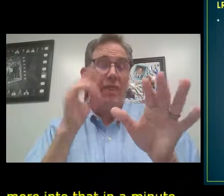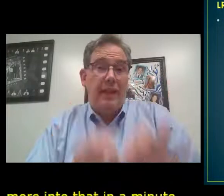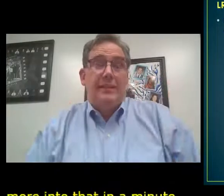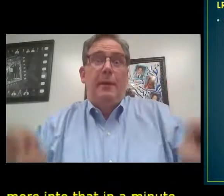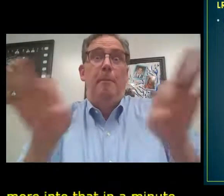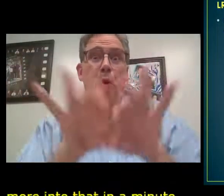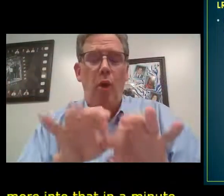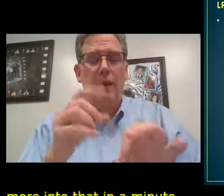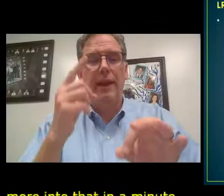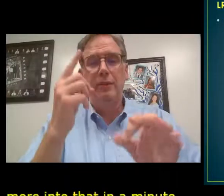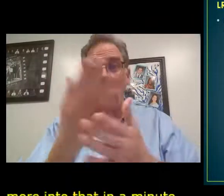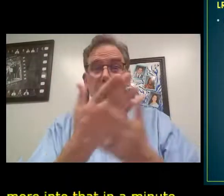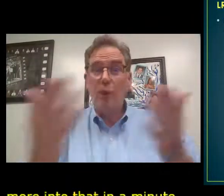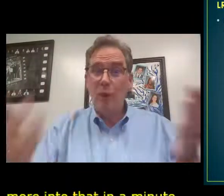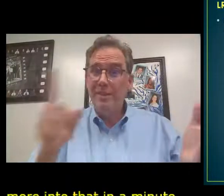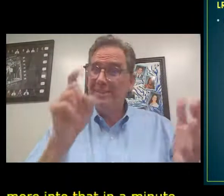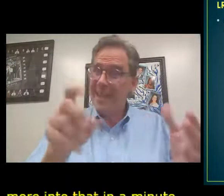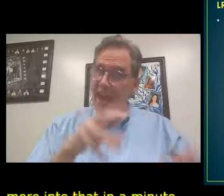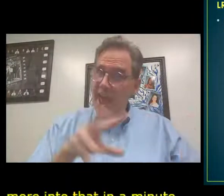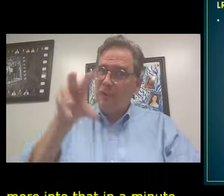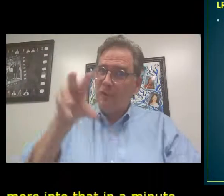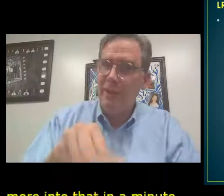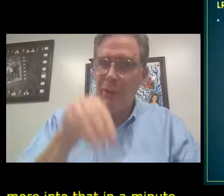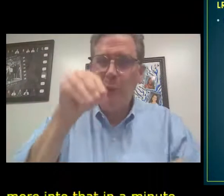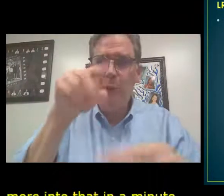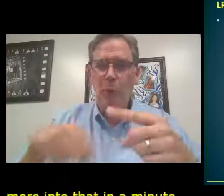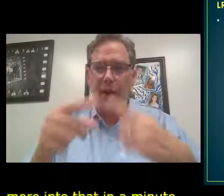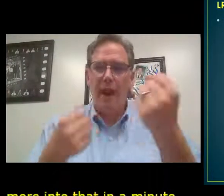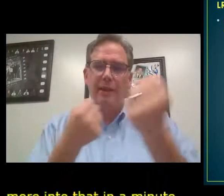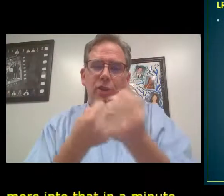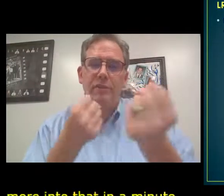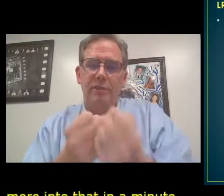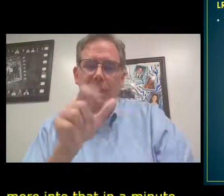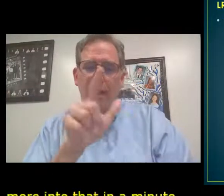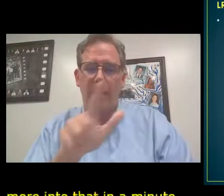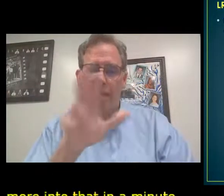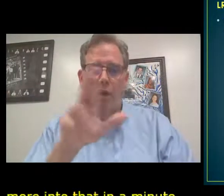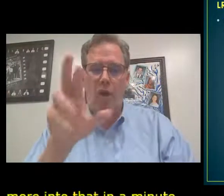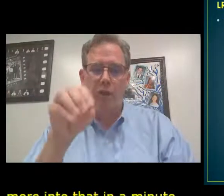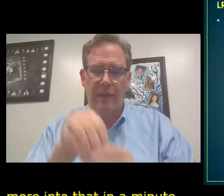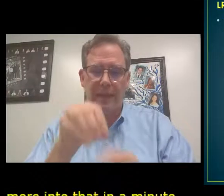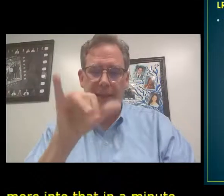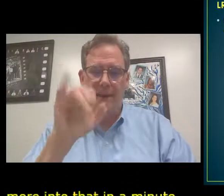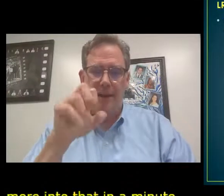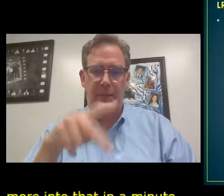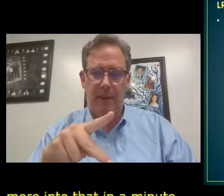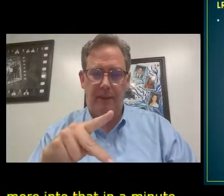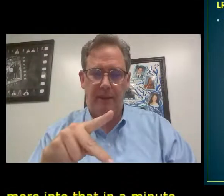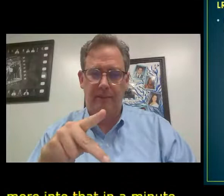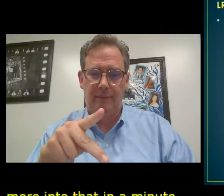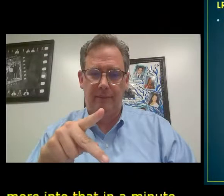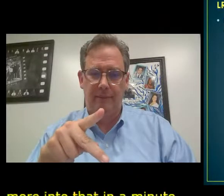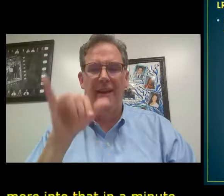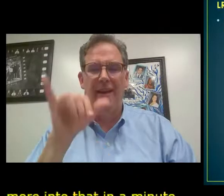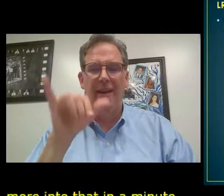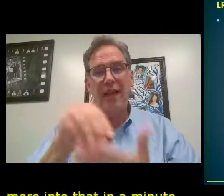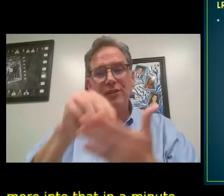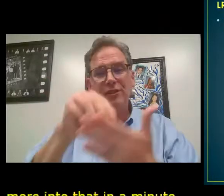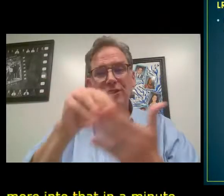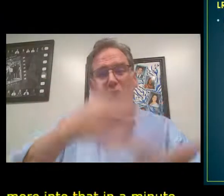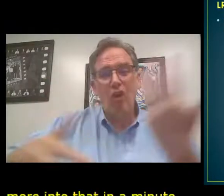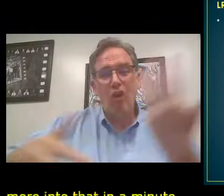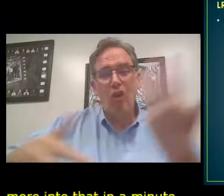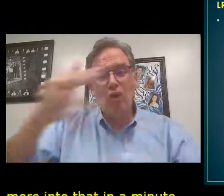which I think is really important. when you are